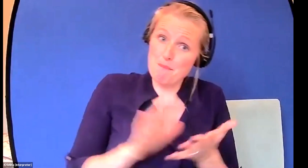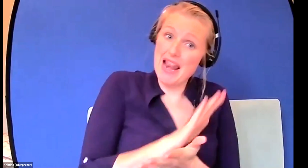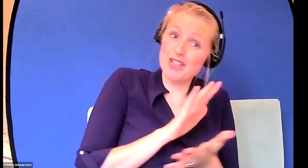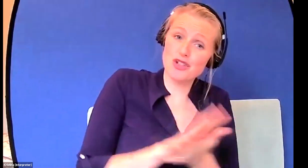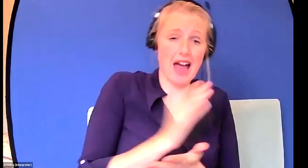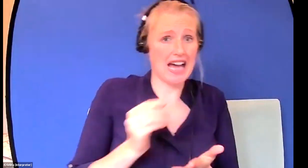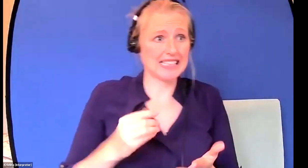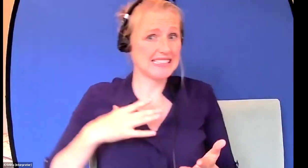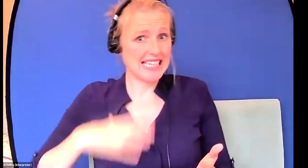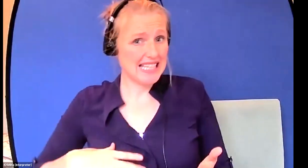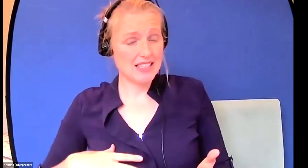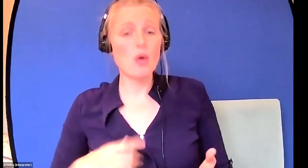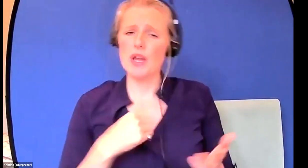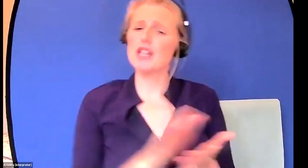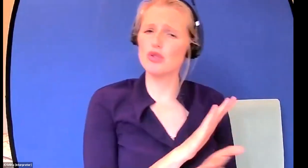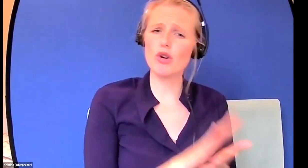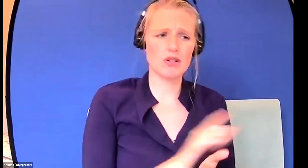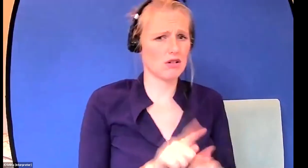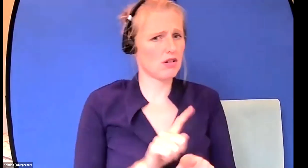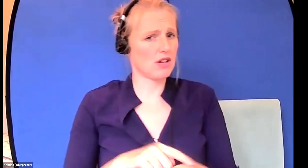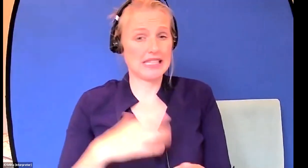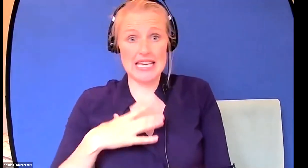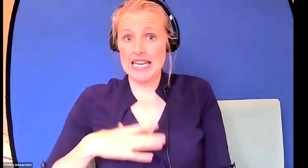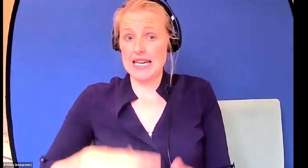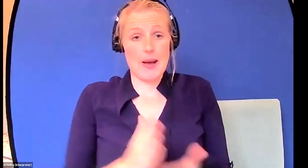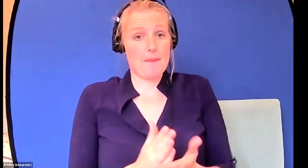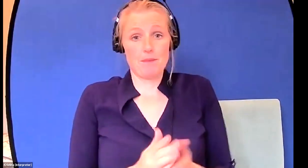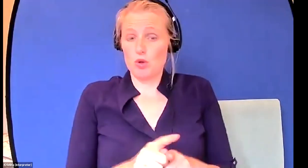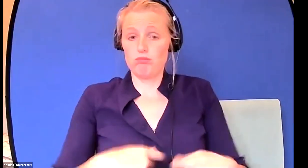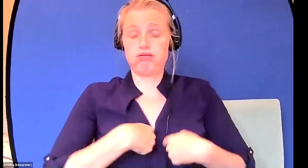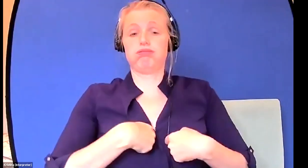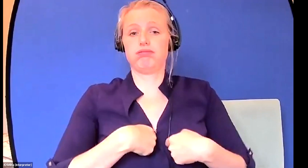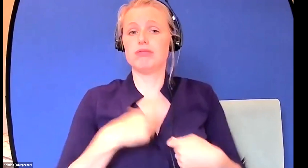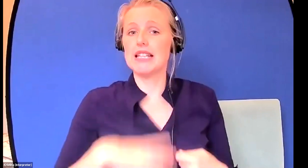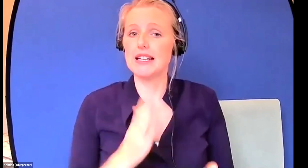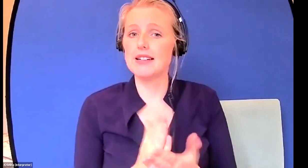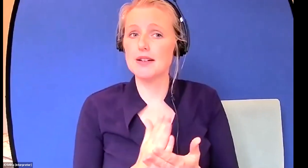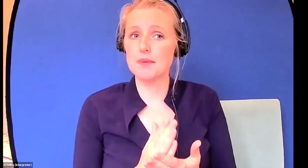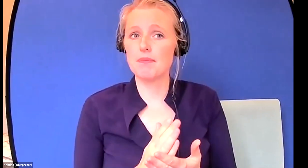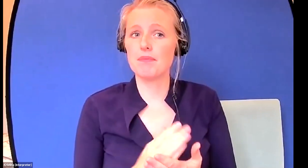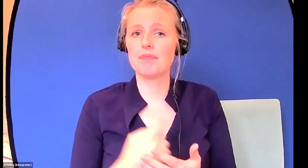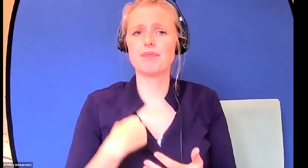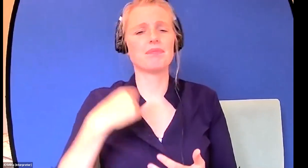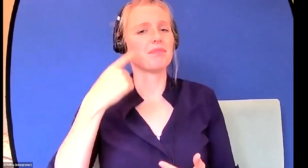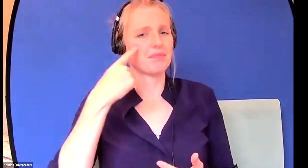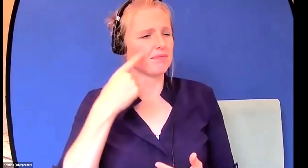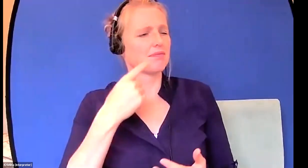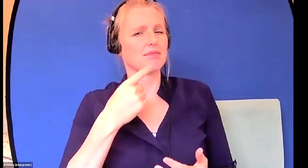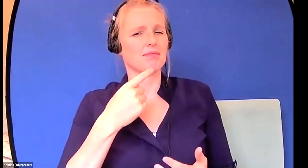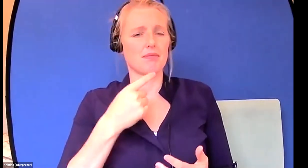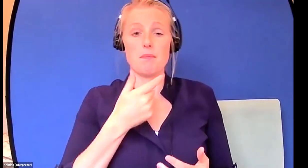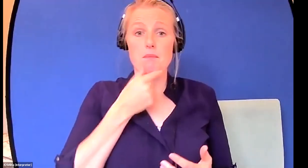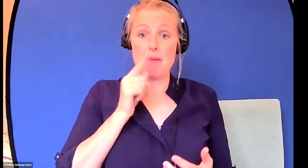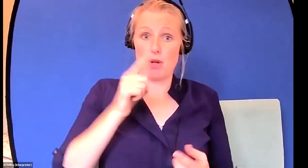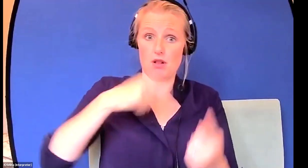and necessity, something we enjoy, but it's also something that delivers certain kinds of need as well. And I think we can take a lead from those who see art and